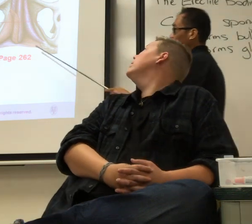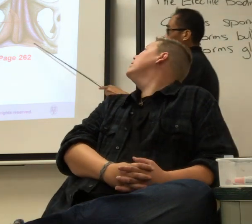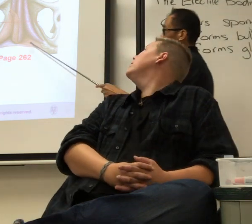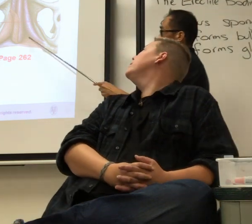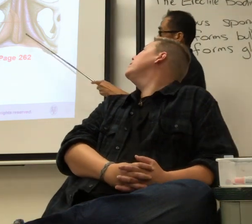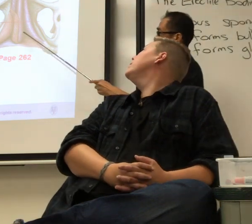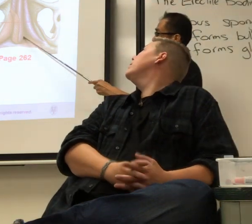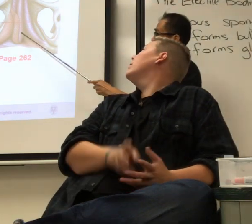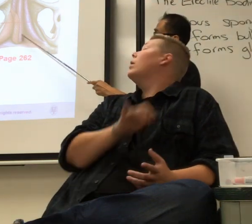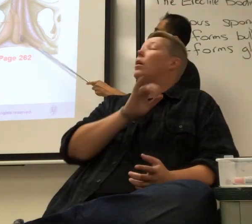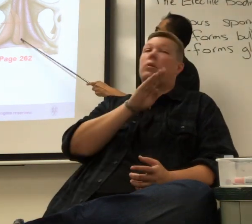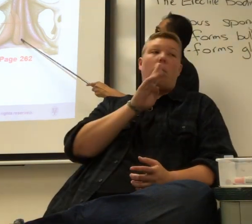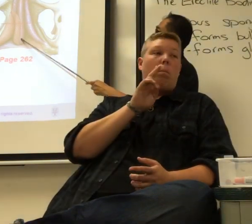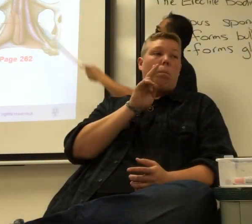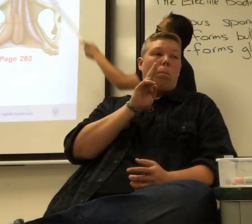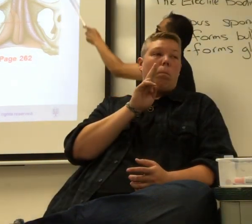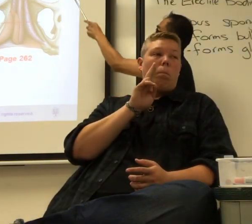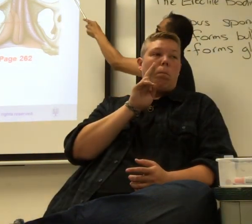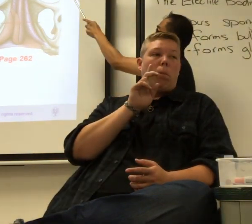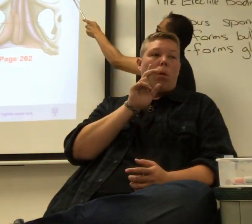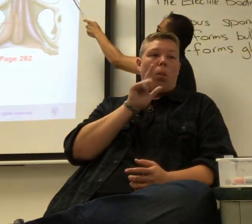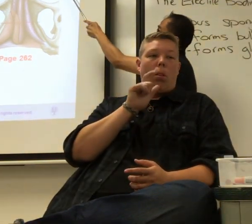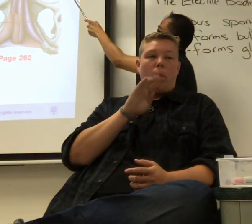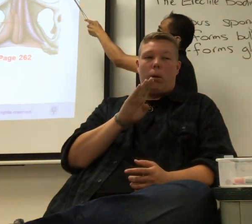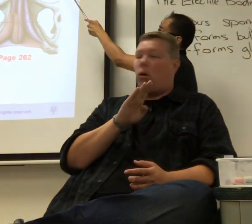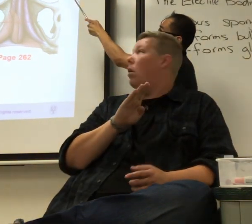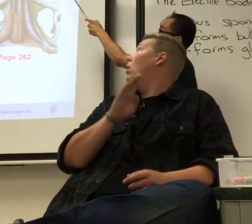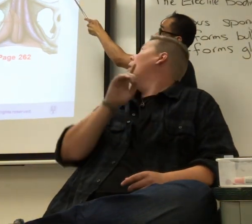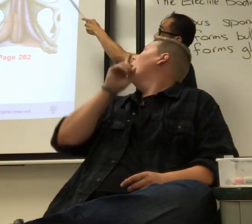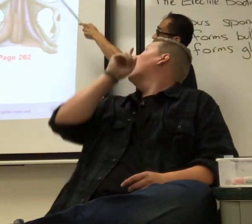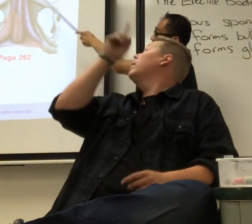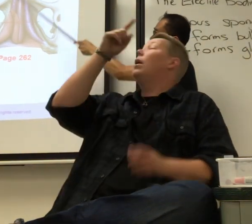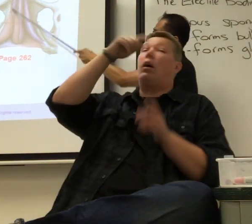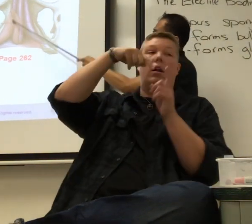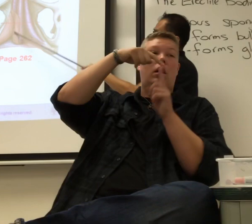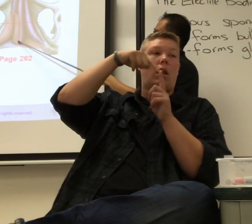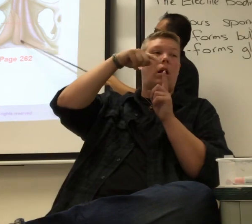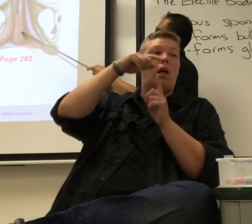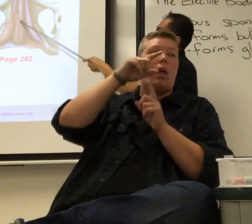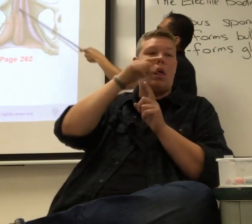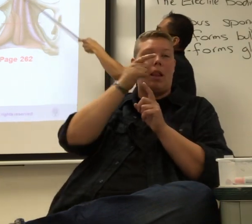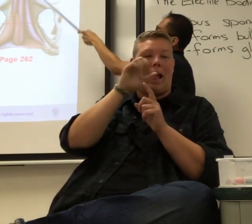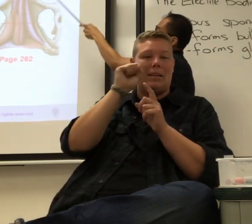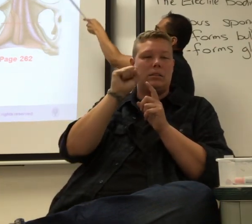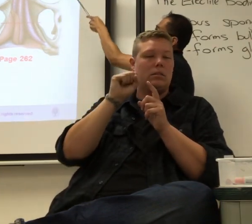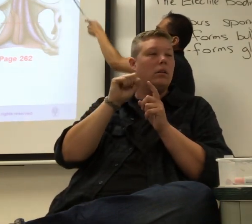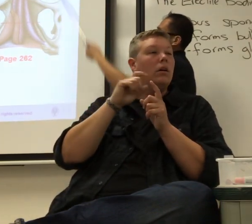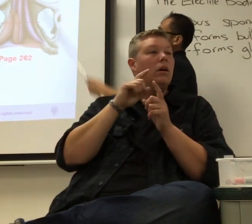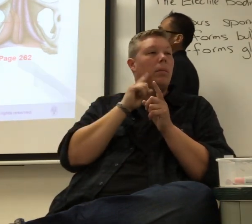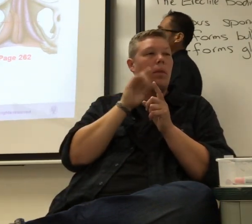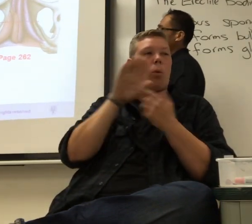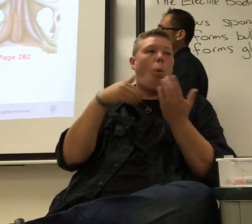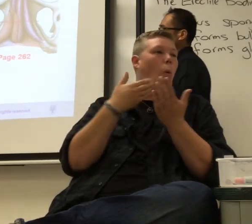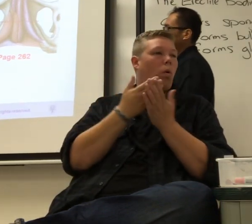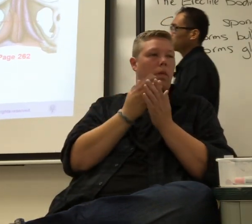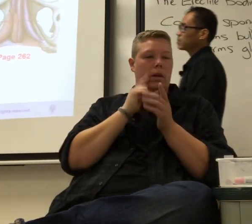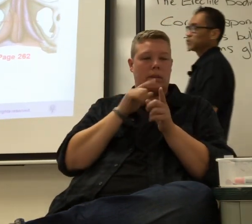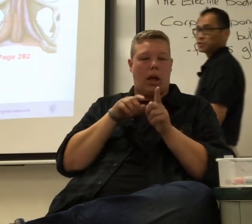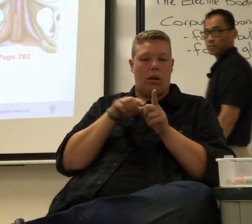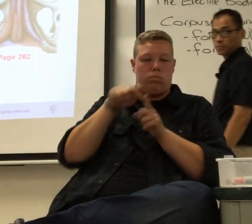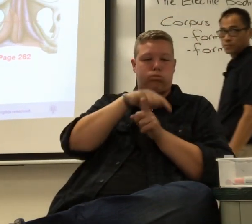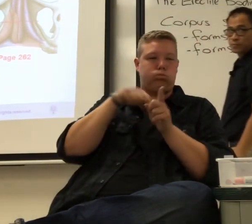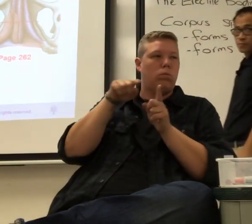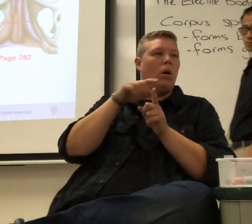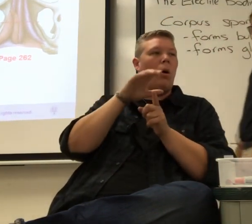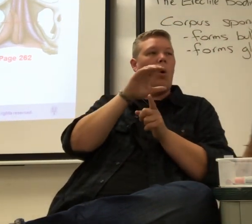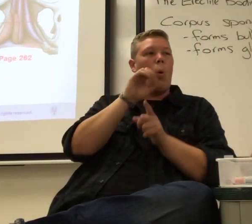there's the bulb, and then there's the glands. Okay, but the whole thing is corpus spongiosum, erectile